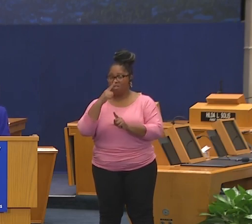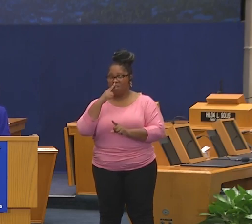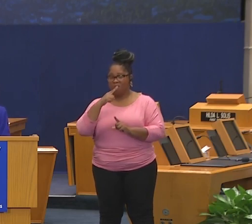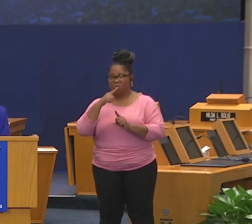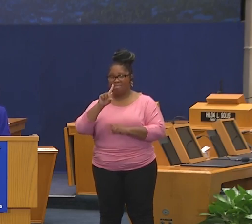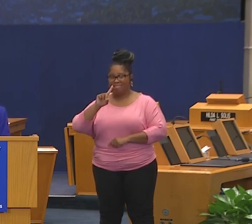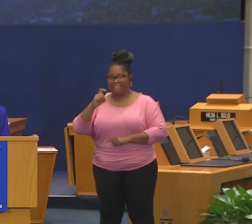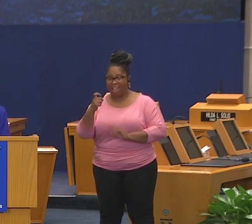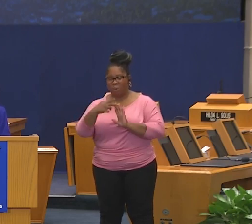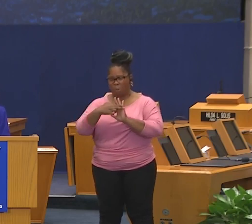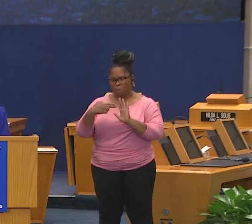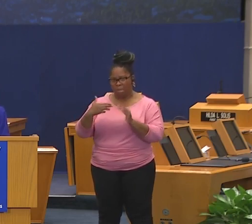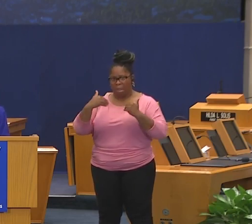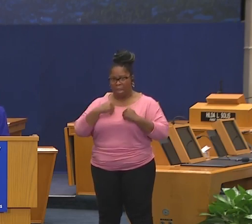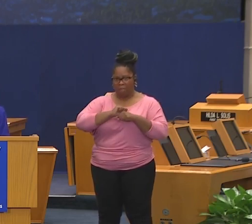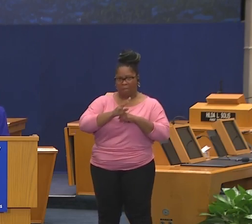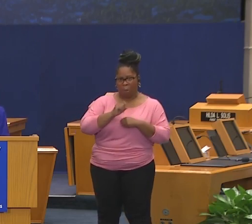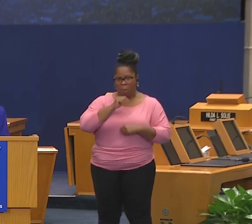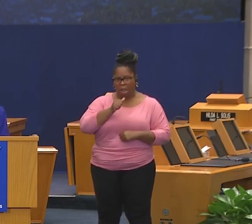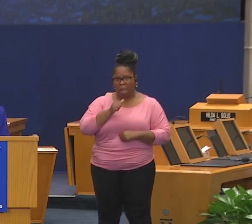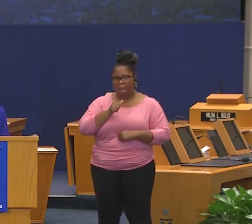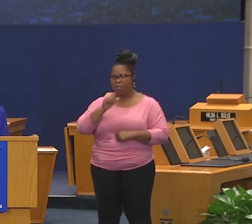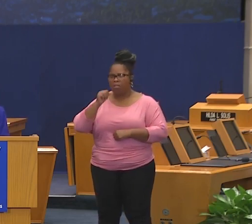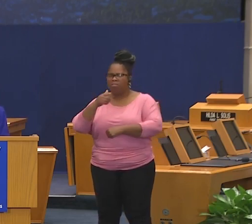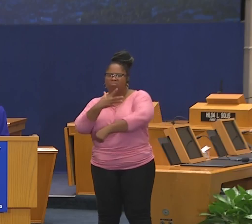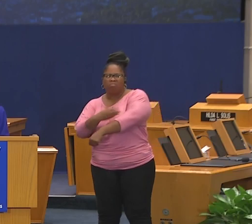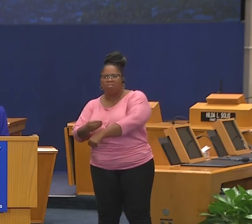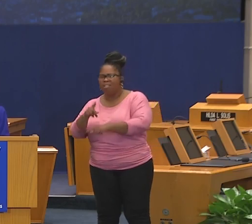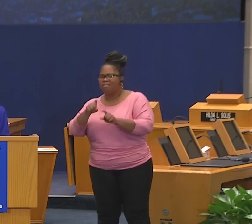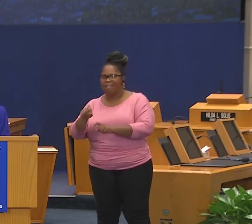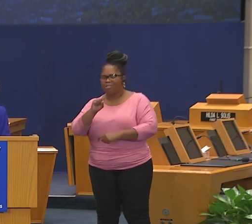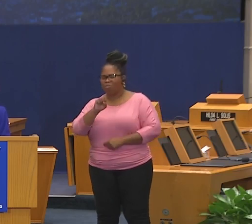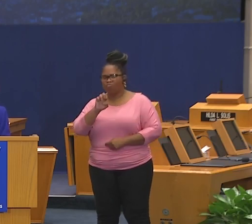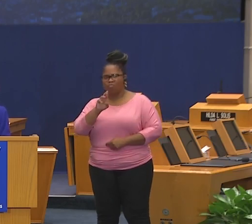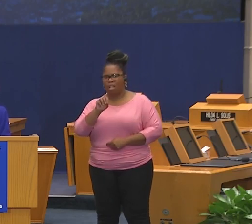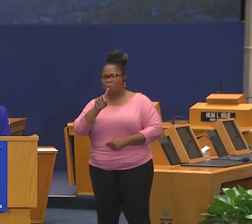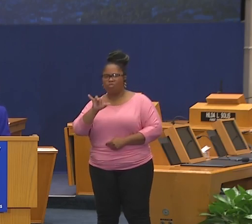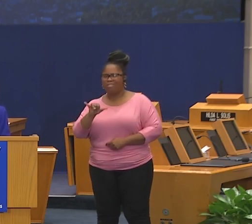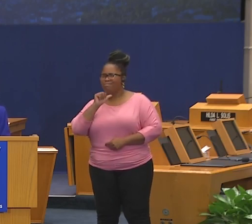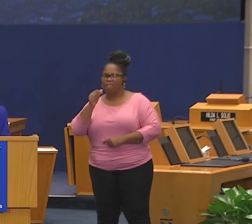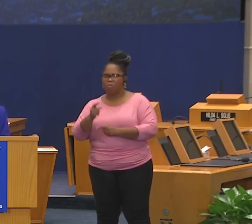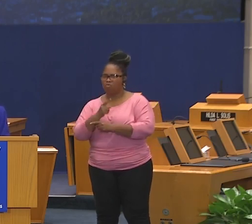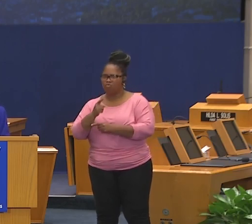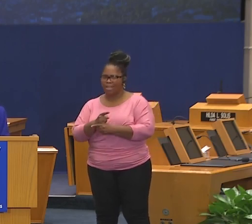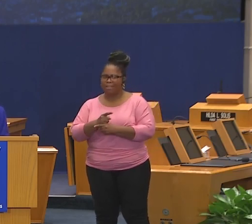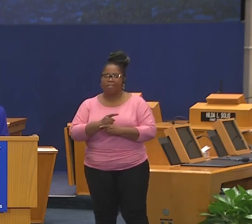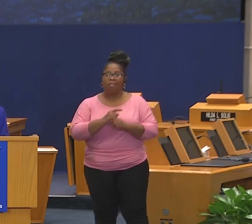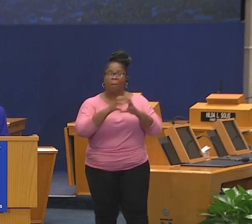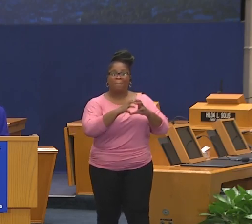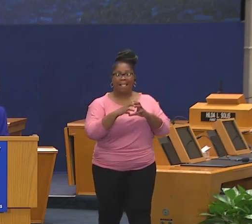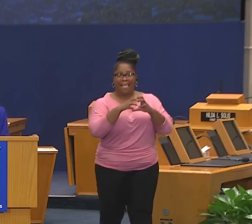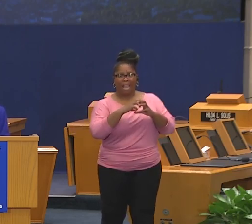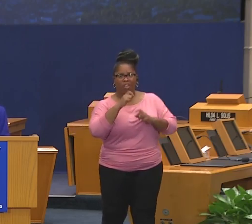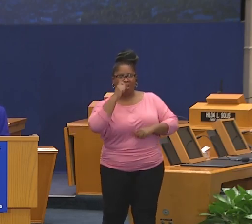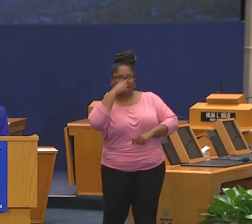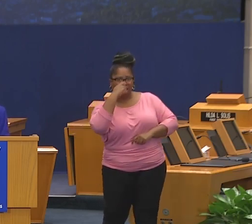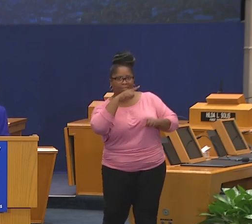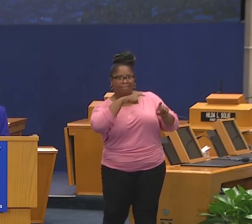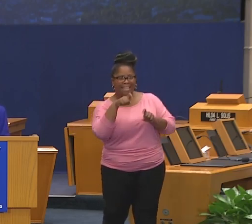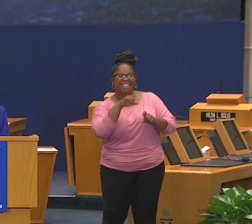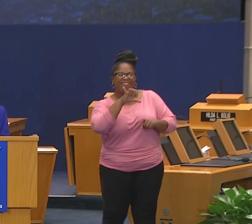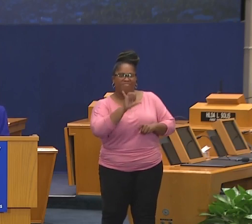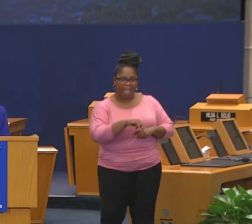are not appropriate. Molecular tests, such as those being used at our testing sites, are the correct tests for diagnosing